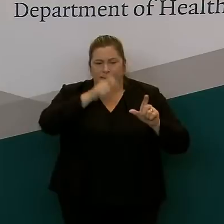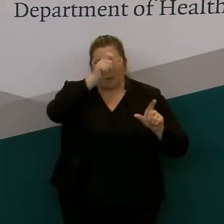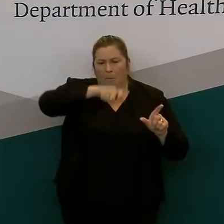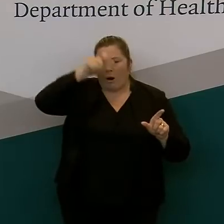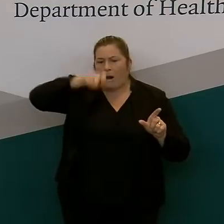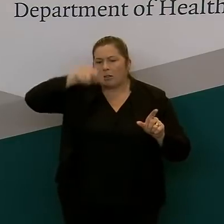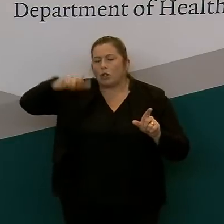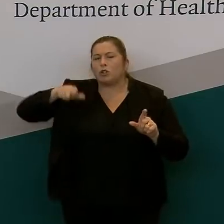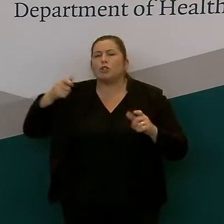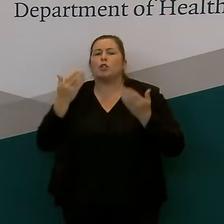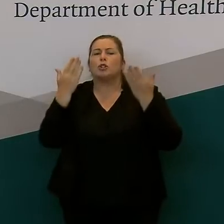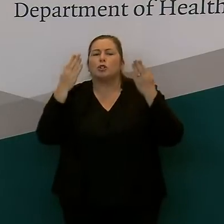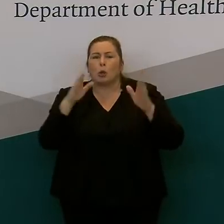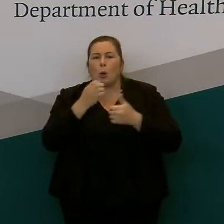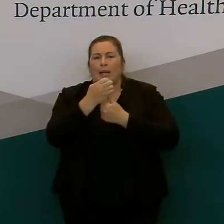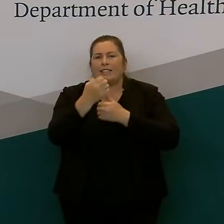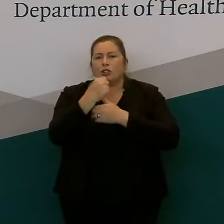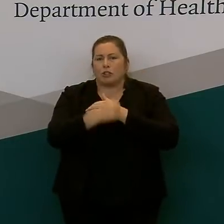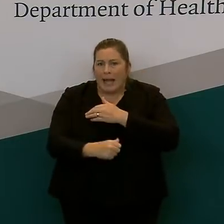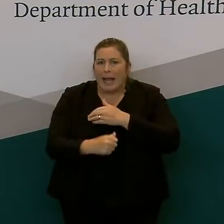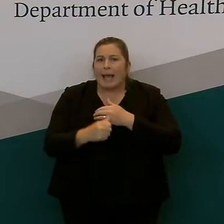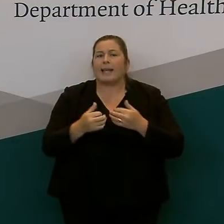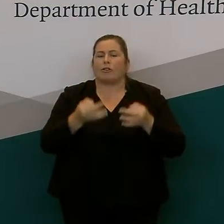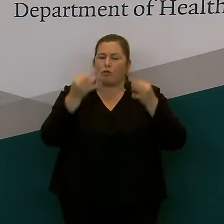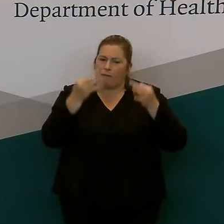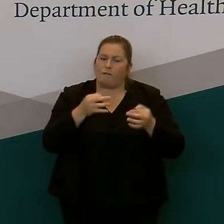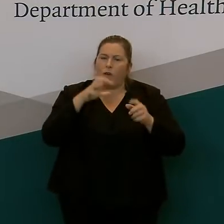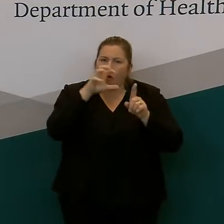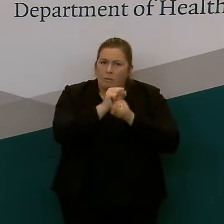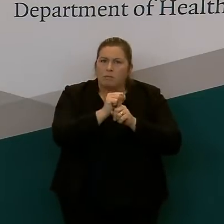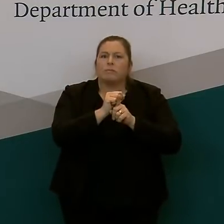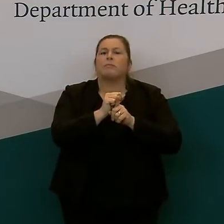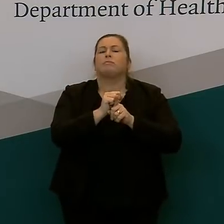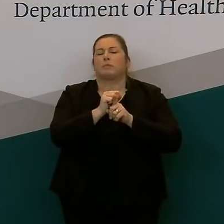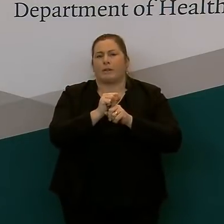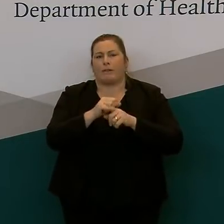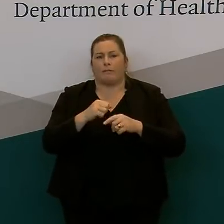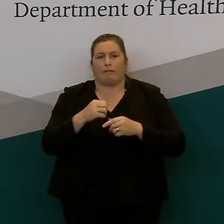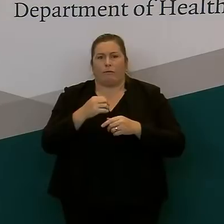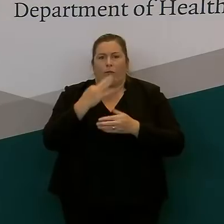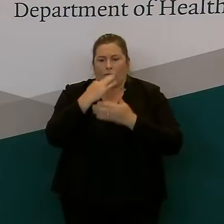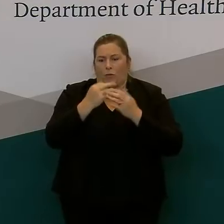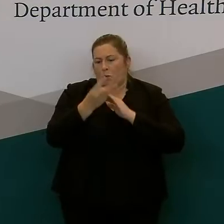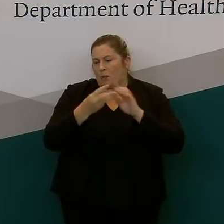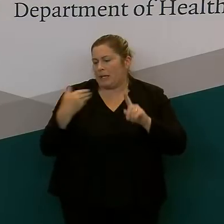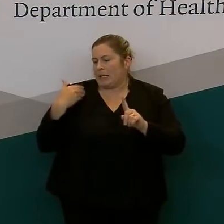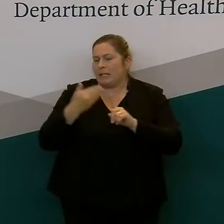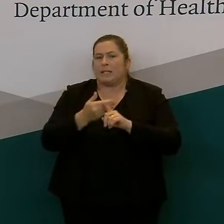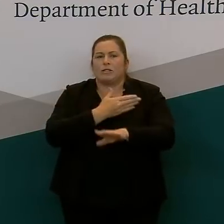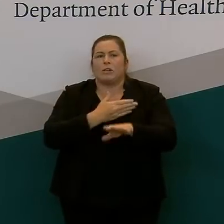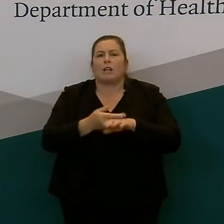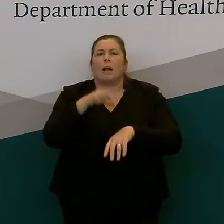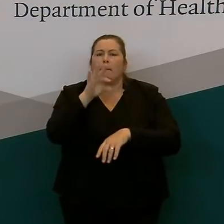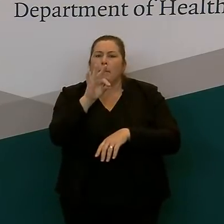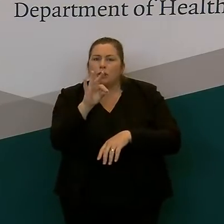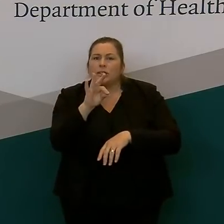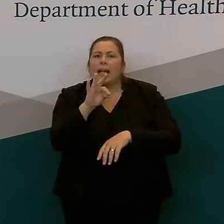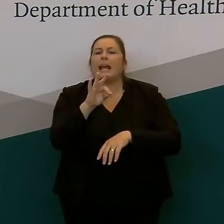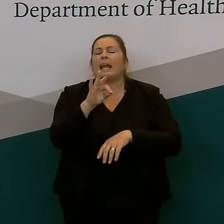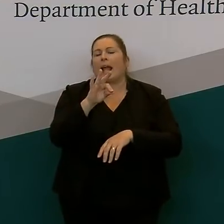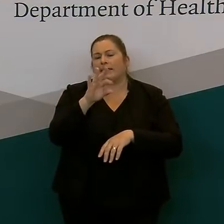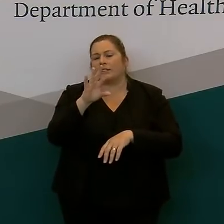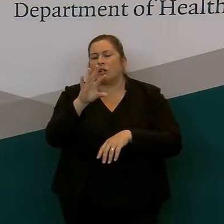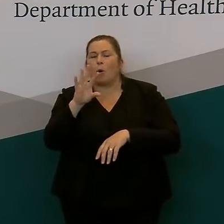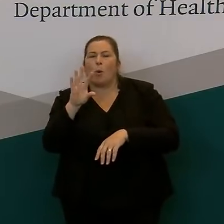of cases confirmed each day, for the last several weeks, the week beginning on Monday and the Wednesday, where we